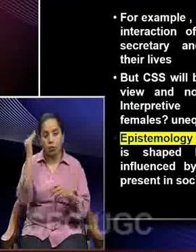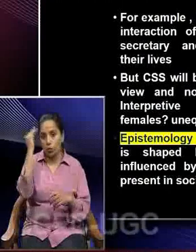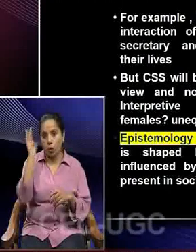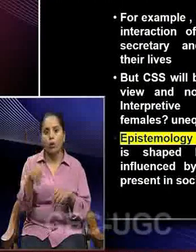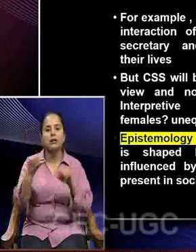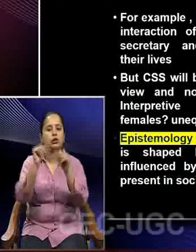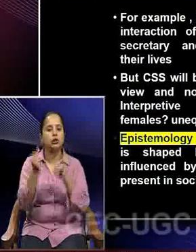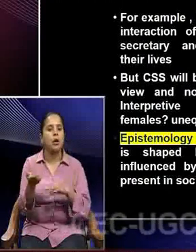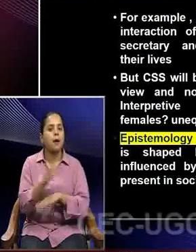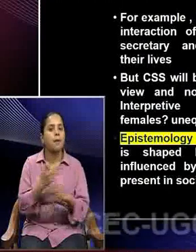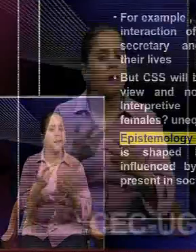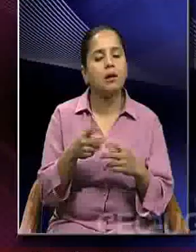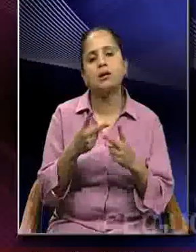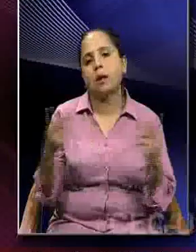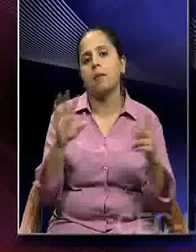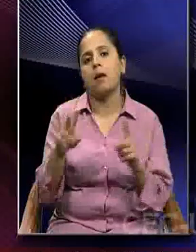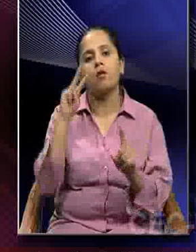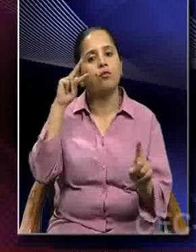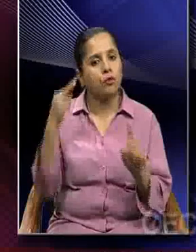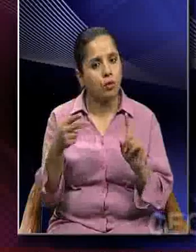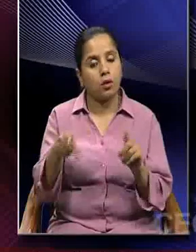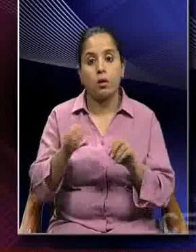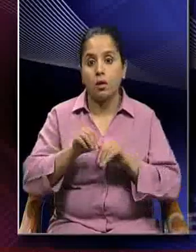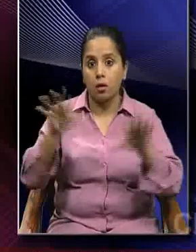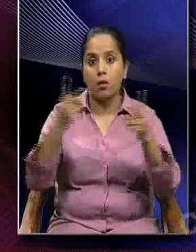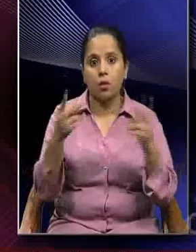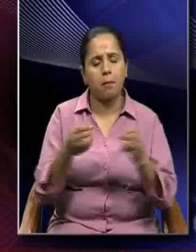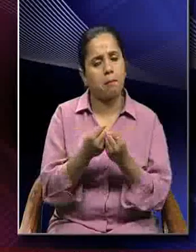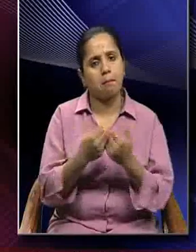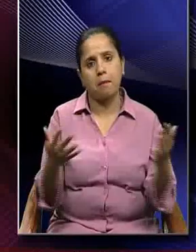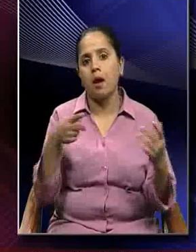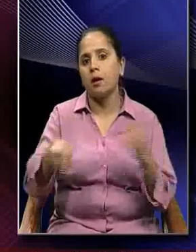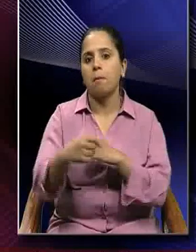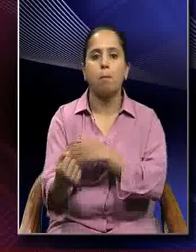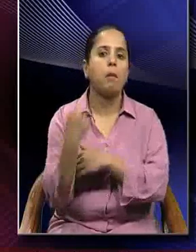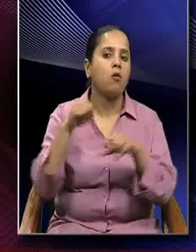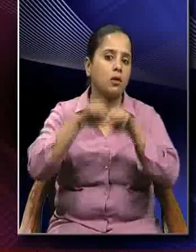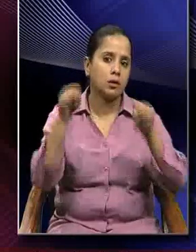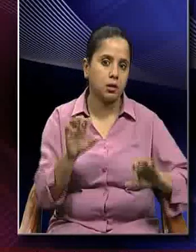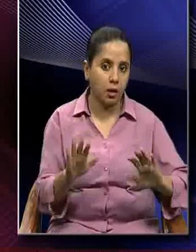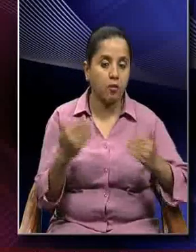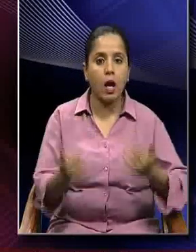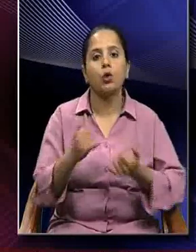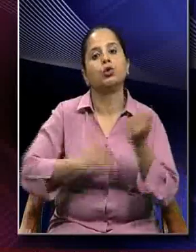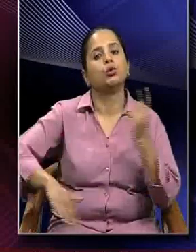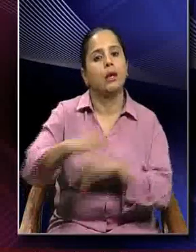shaped by a certain perspective which is influenced by the many power systems present in society.